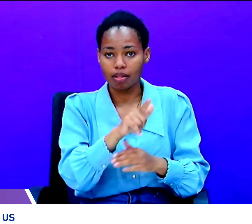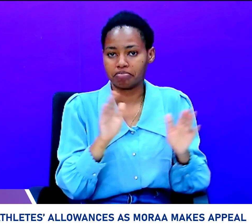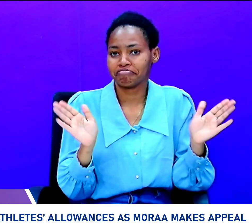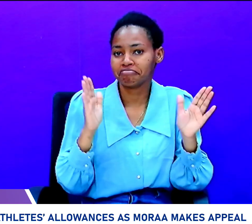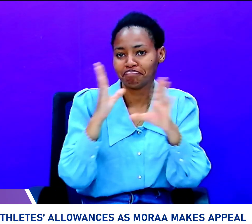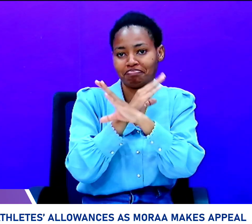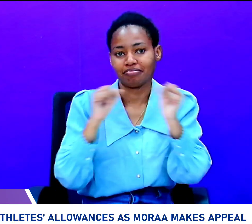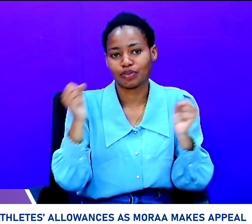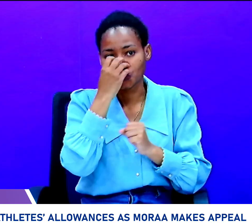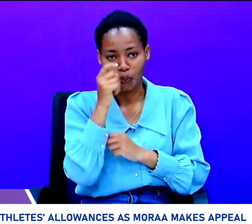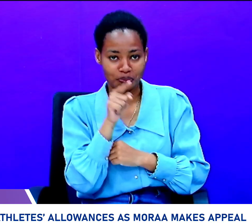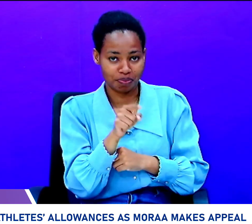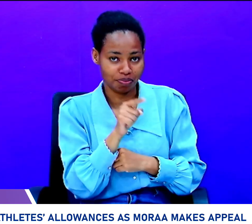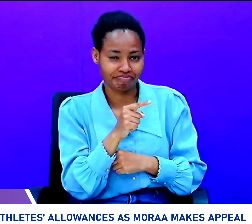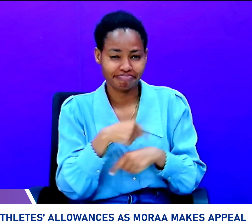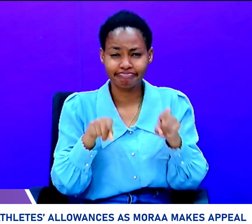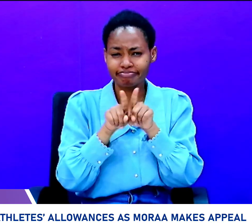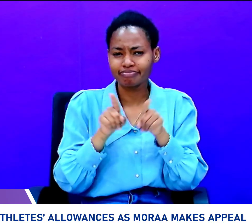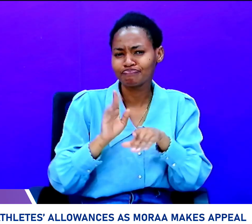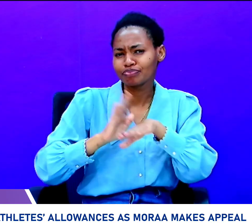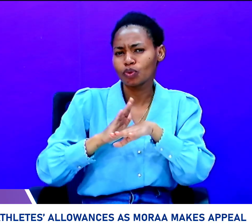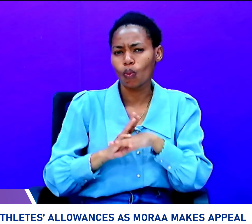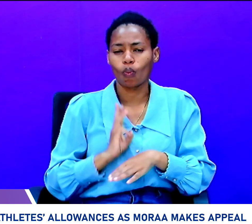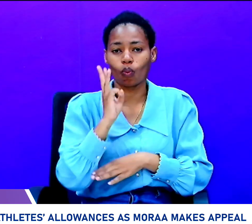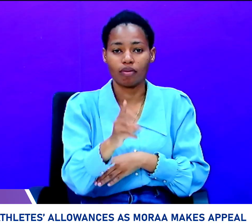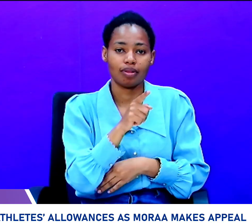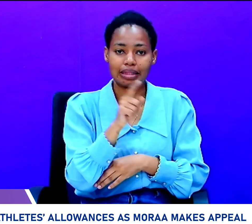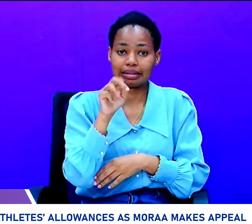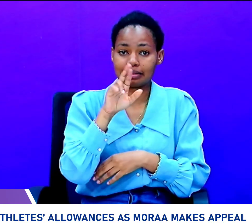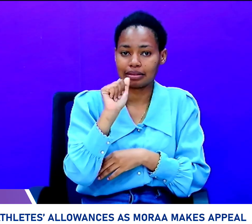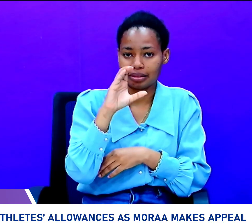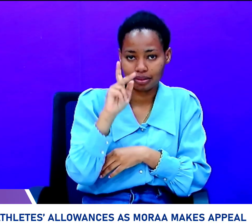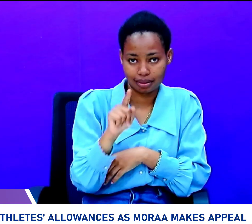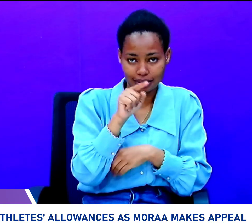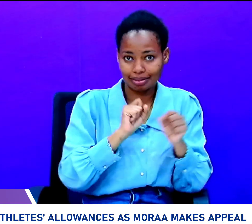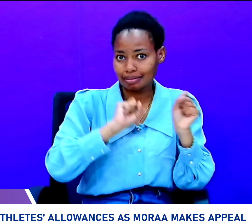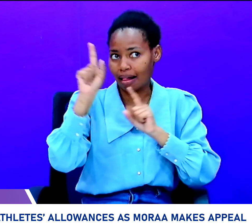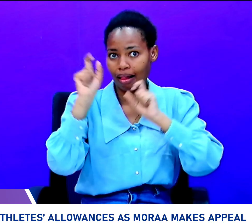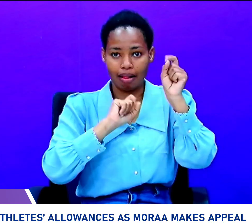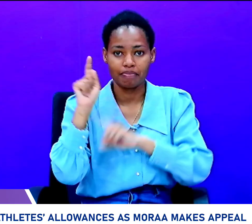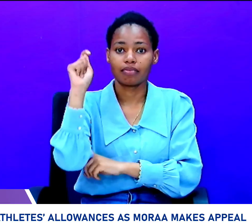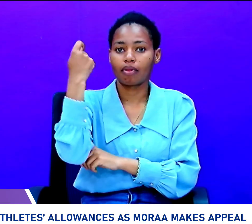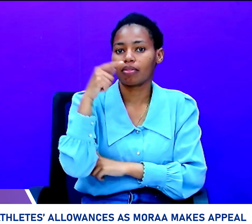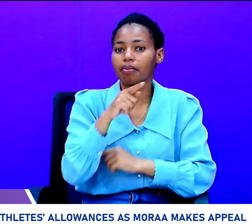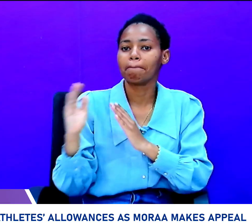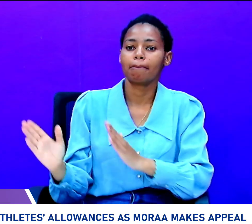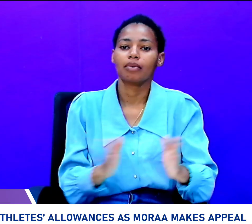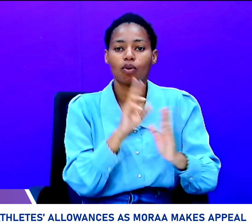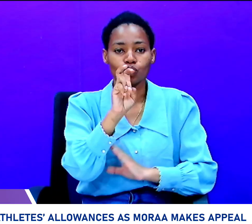Olympic bronze medalist Mary Moraa has urged President William Ruto to extend his goodwill to track stars as Kenya